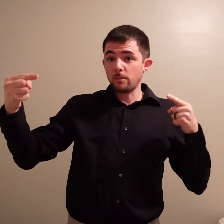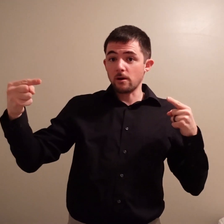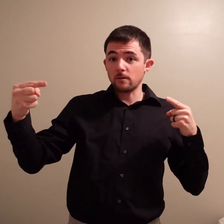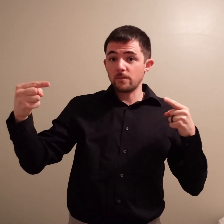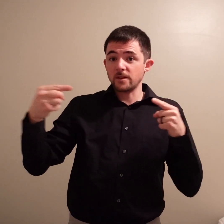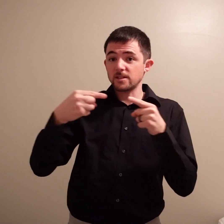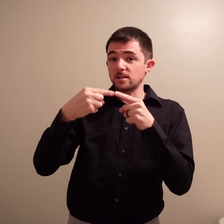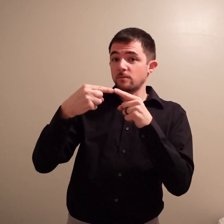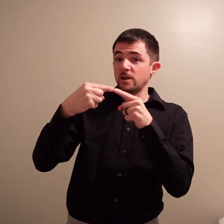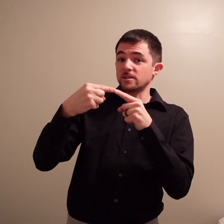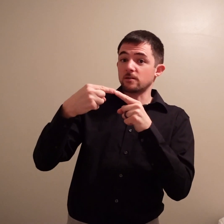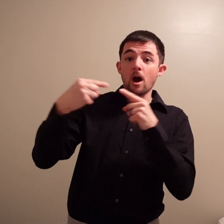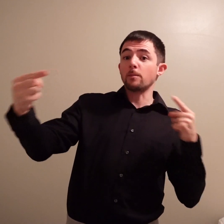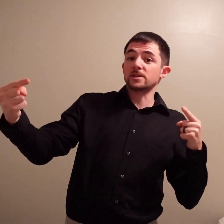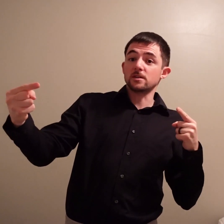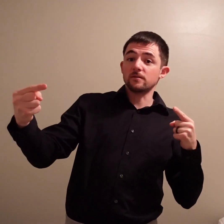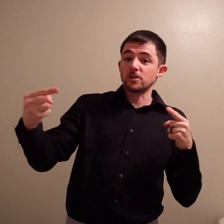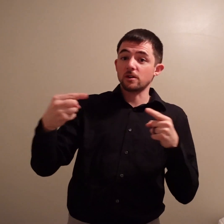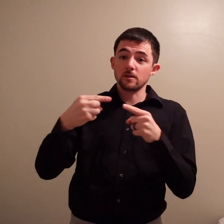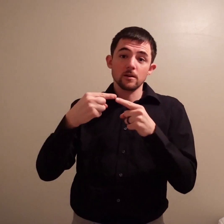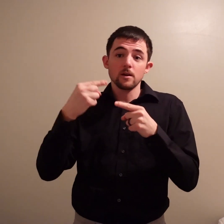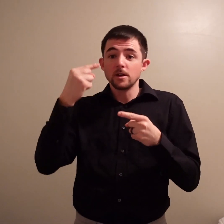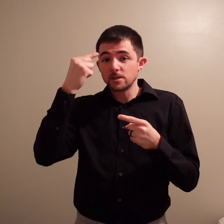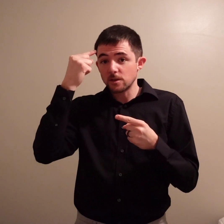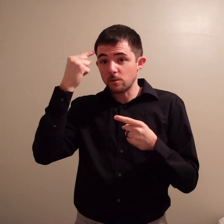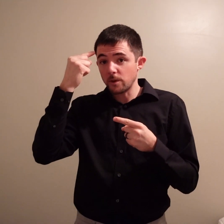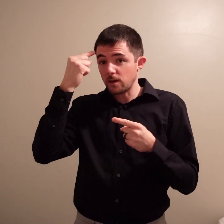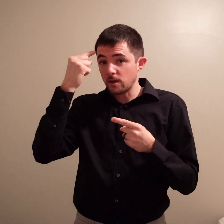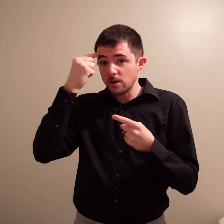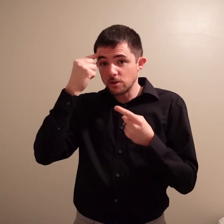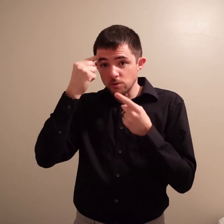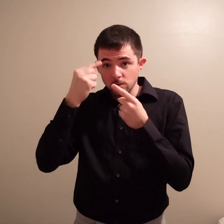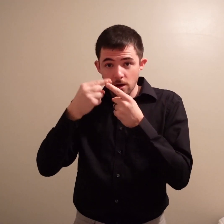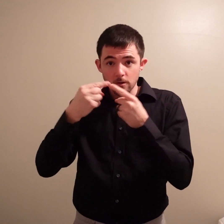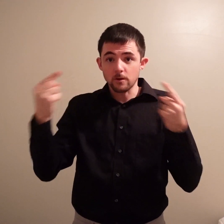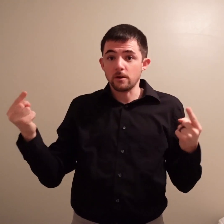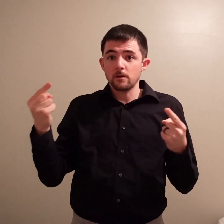apart. This is because they're opposite of each other. So we do not agree.